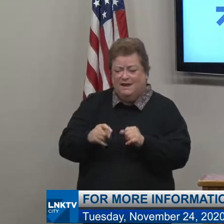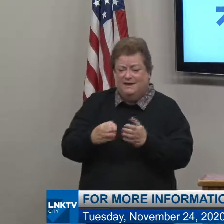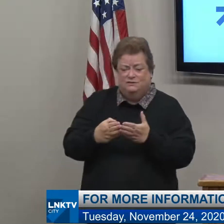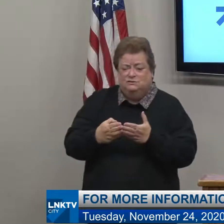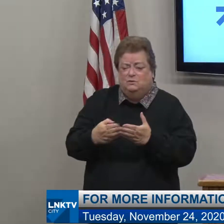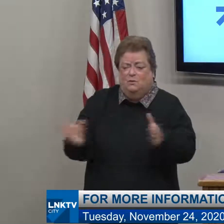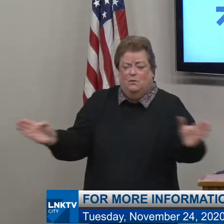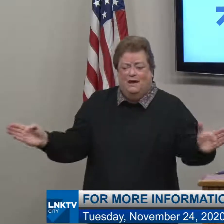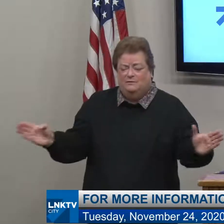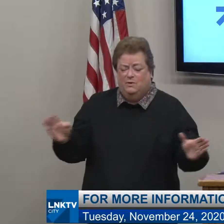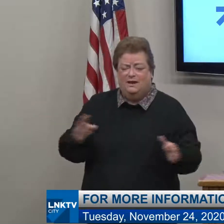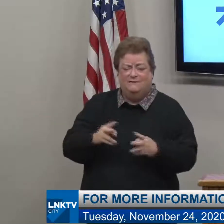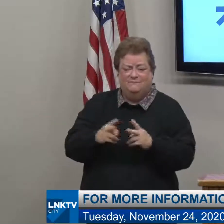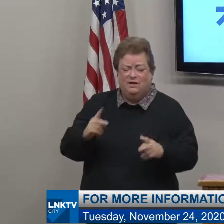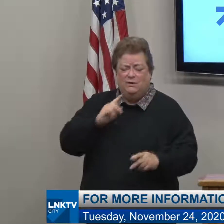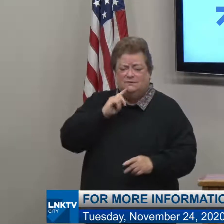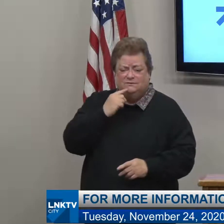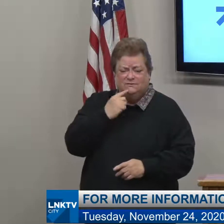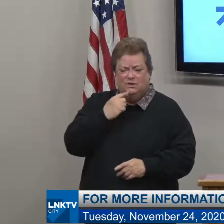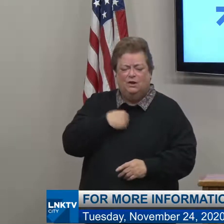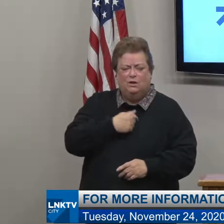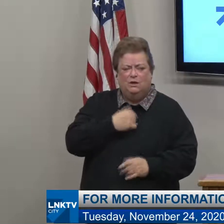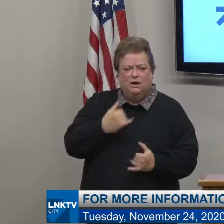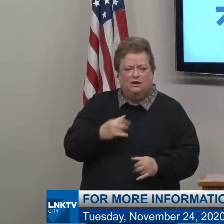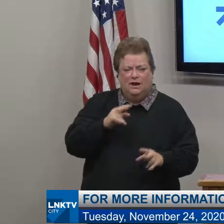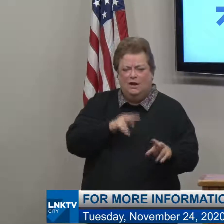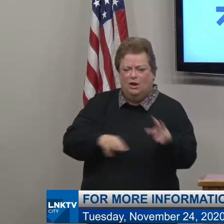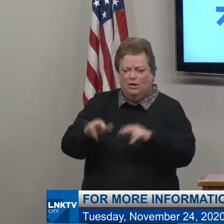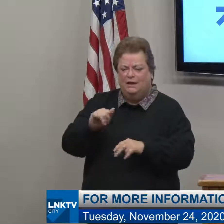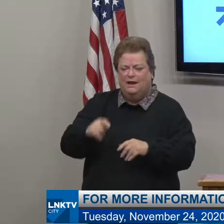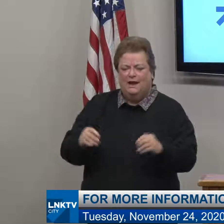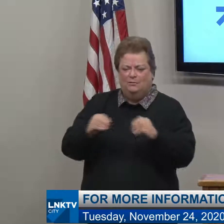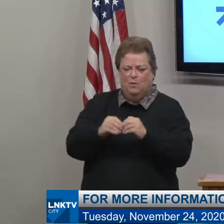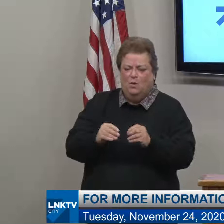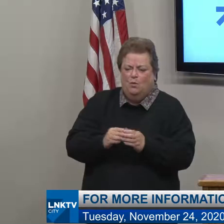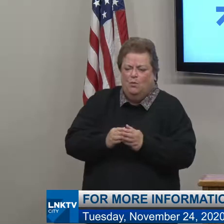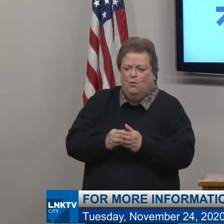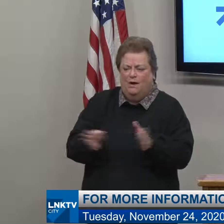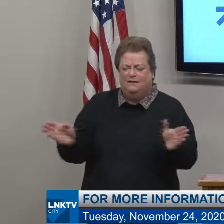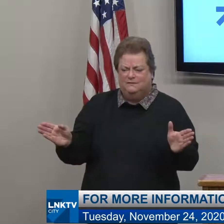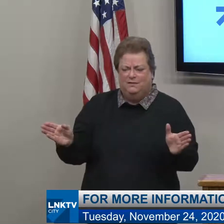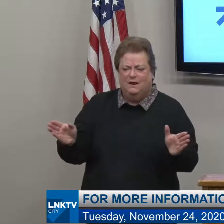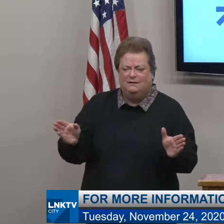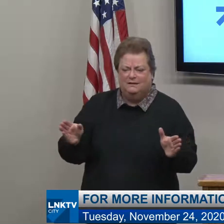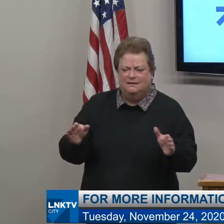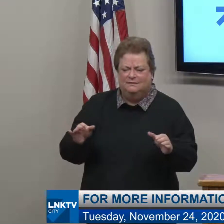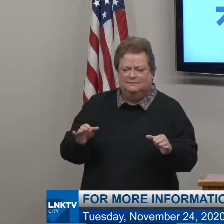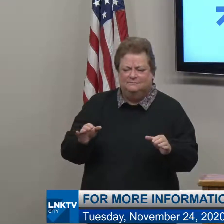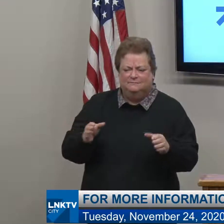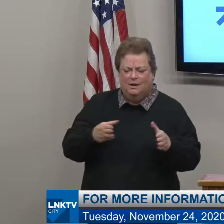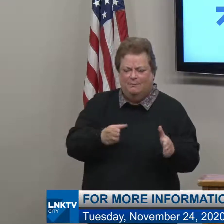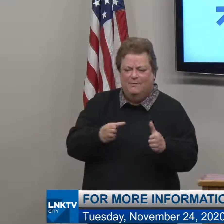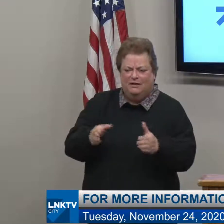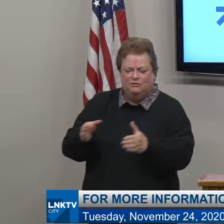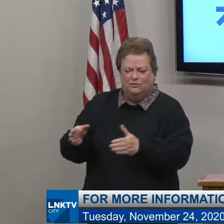so severe that we are looking at more widespread measures. We're not in